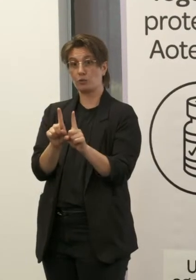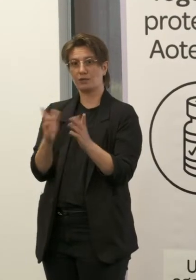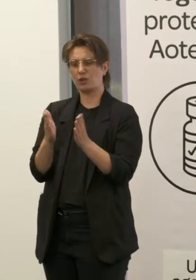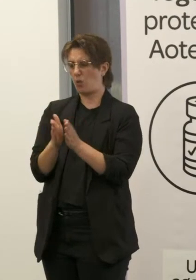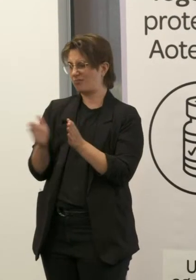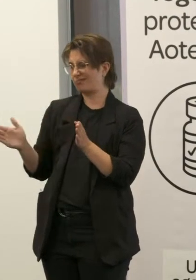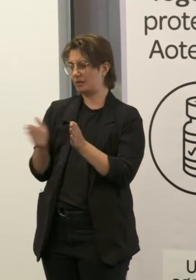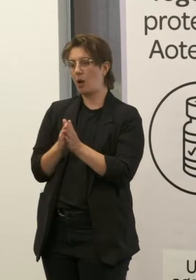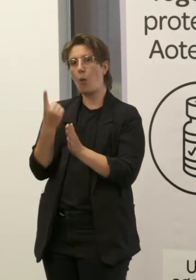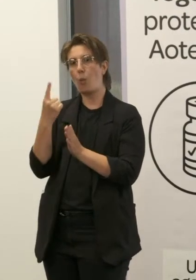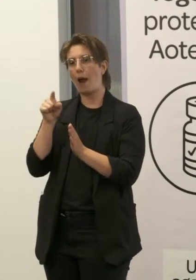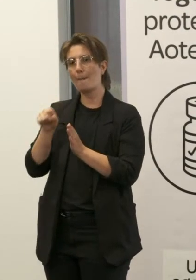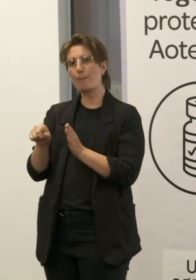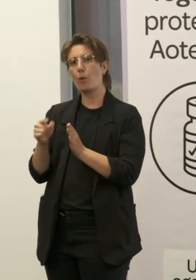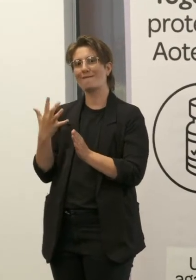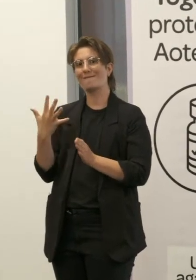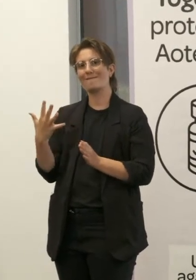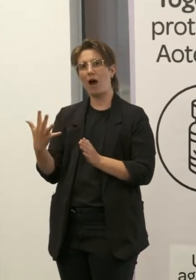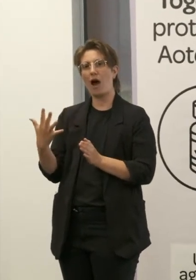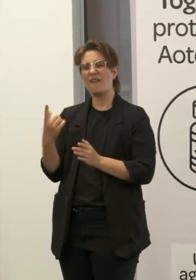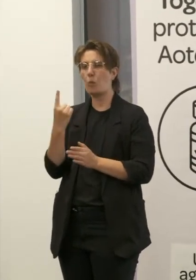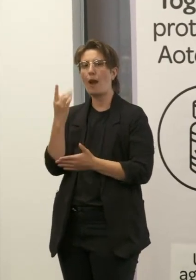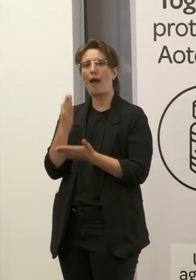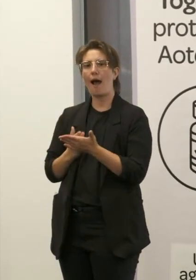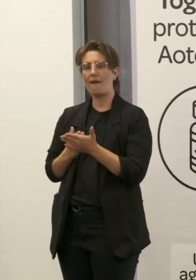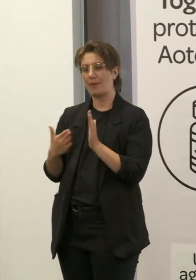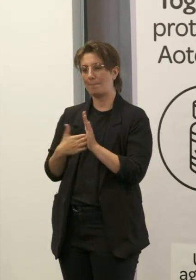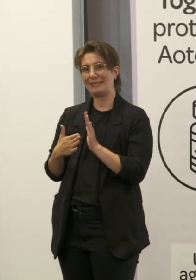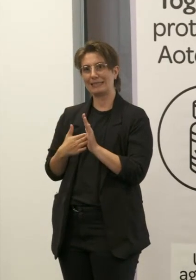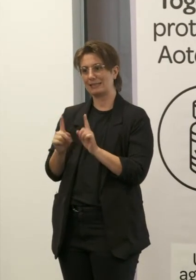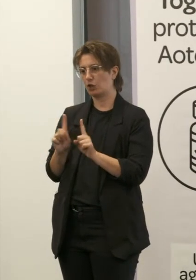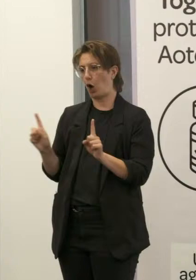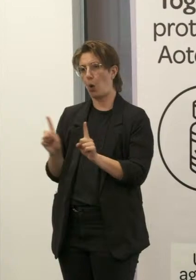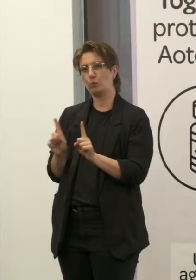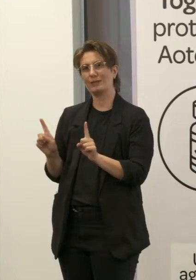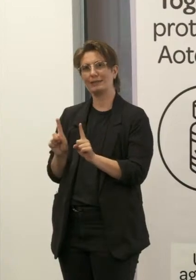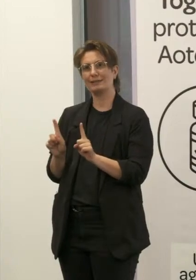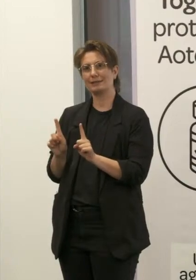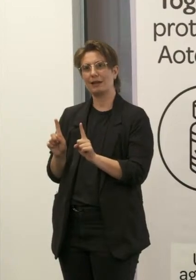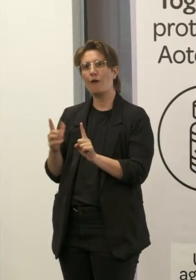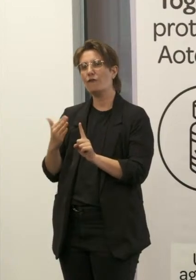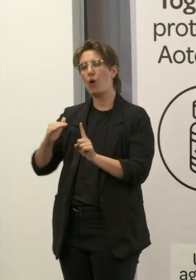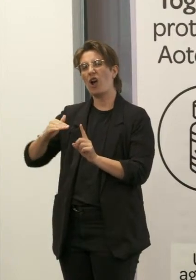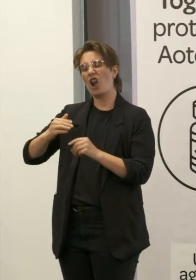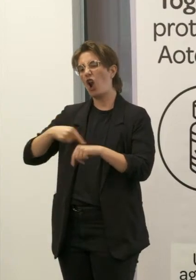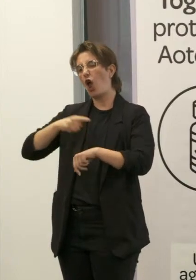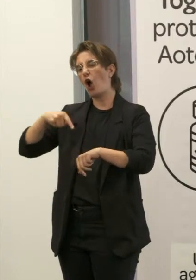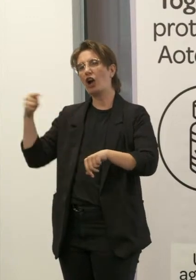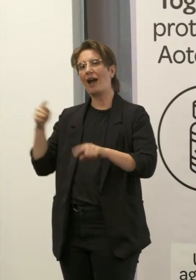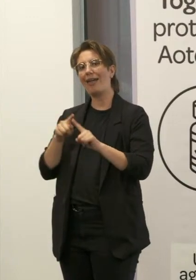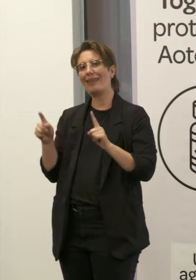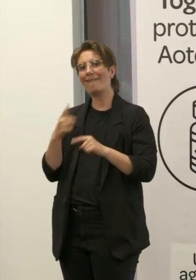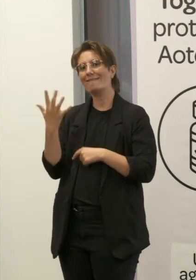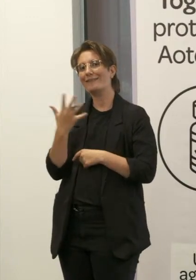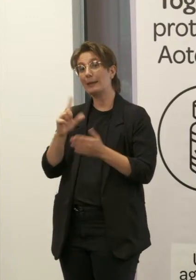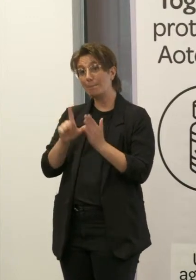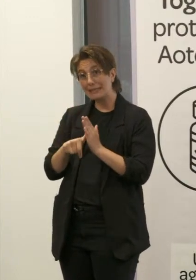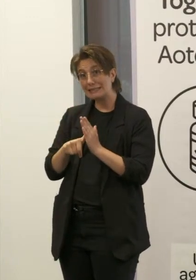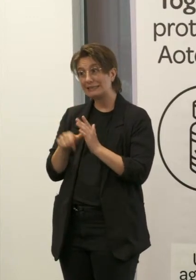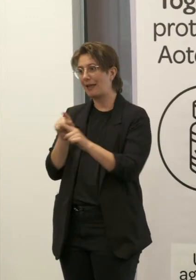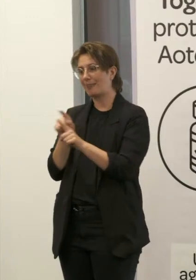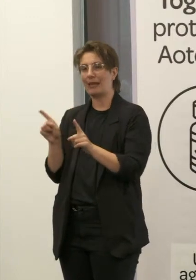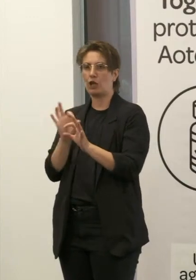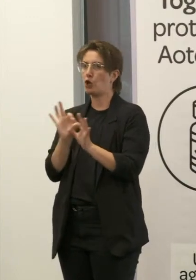1.5 metres of someone who is positive for more than 15 minutes and they were not wearing a mask. That's a